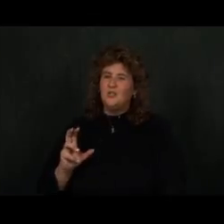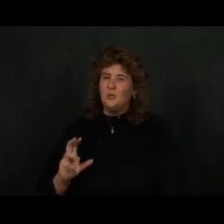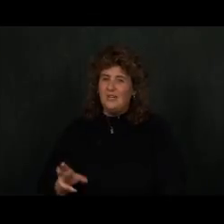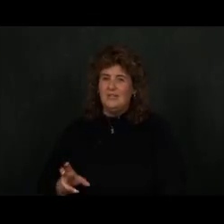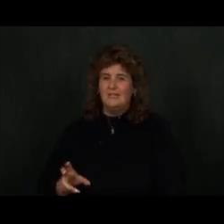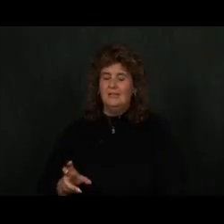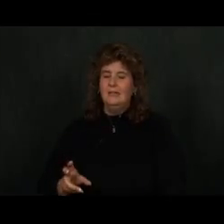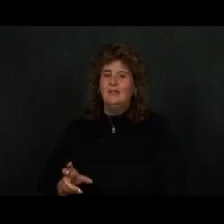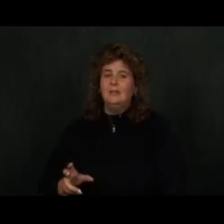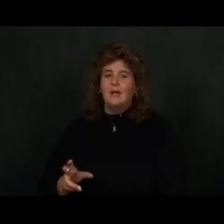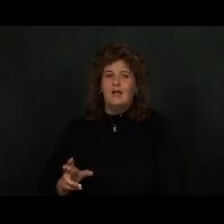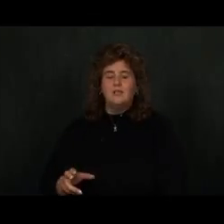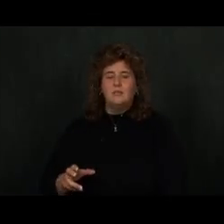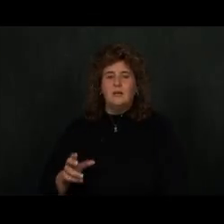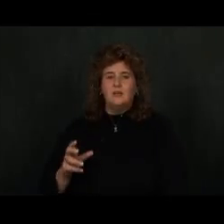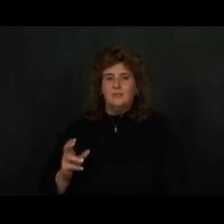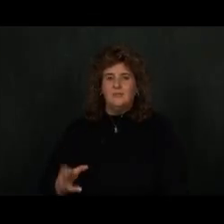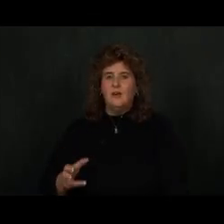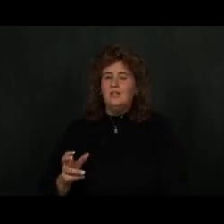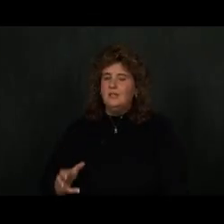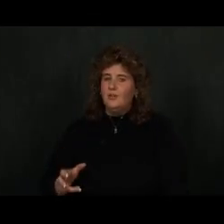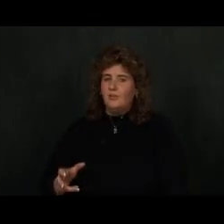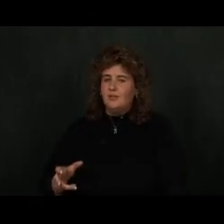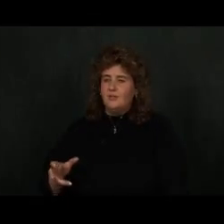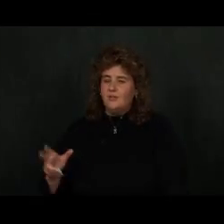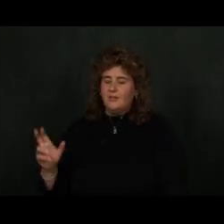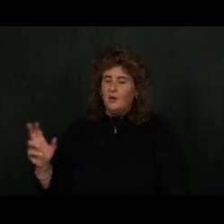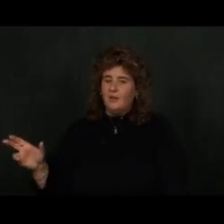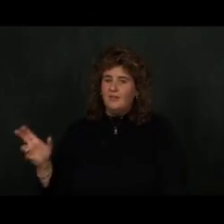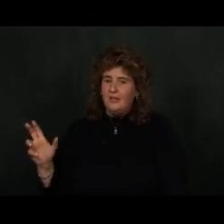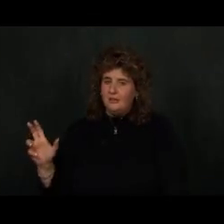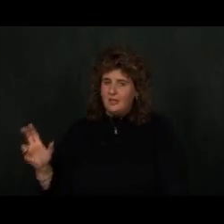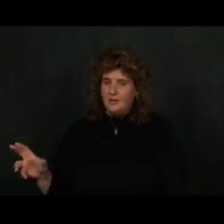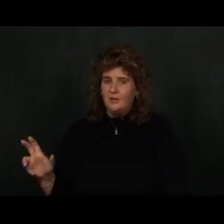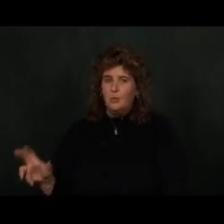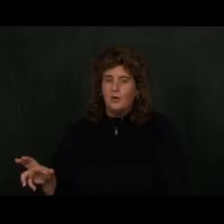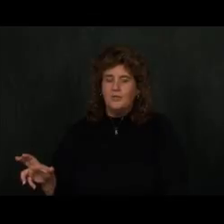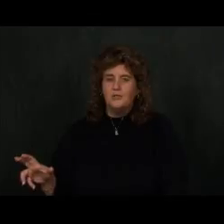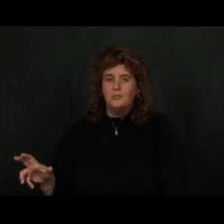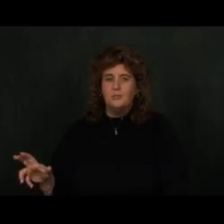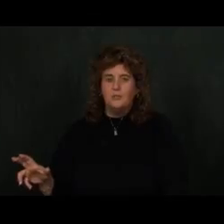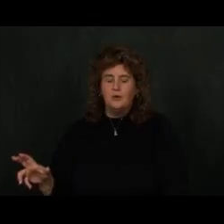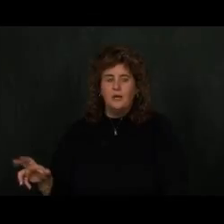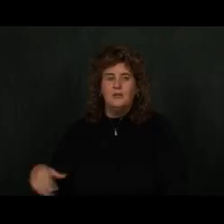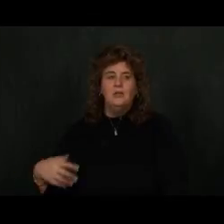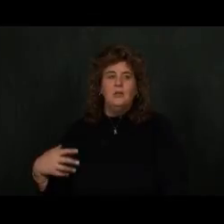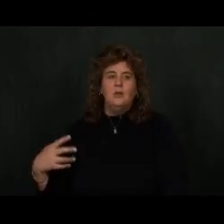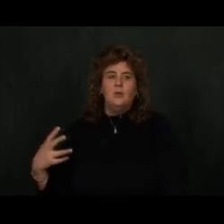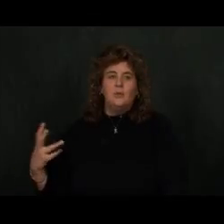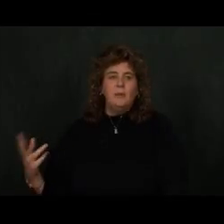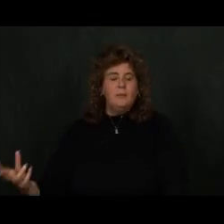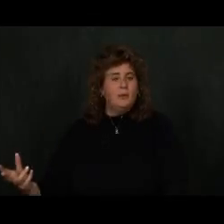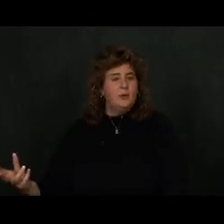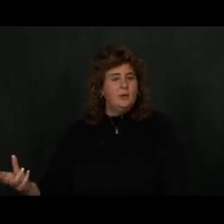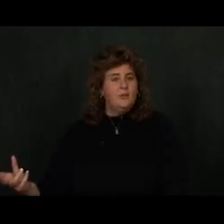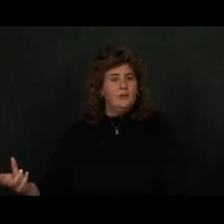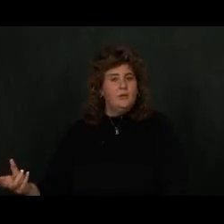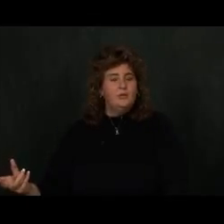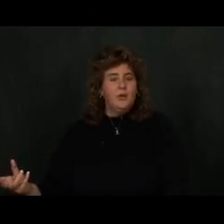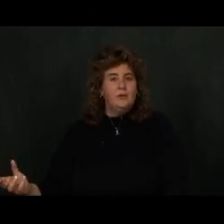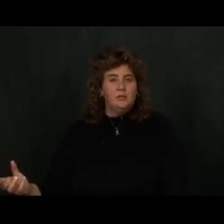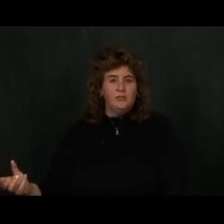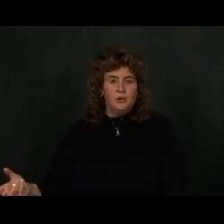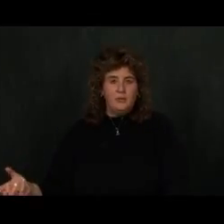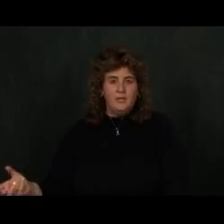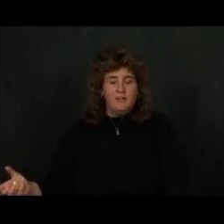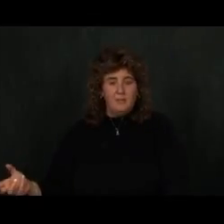smells sweet, and it smells very different than all of the enteric organisms, all right? Remember that those